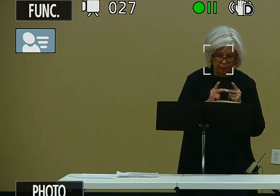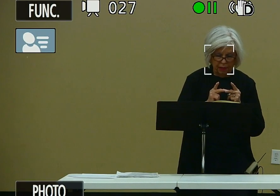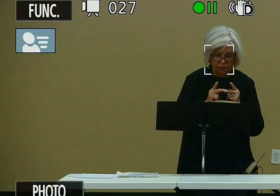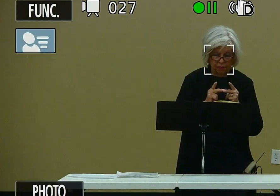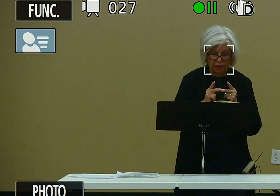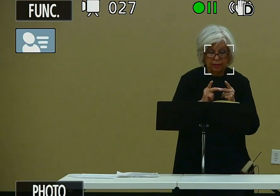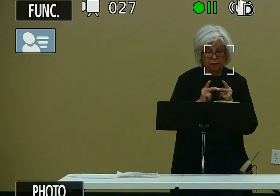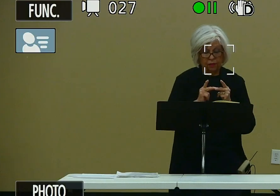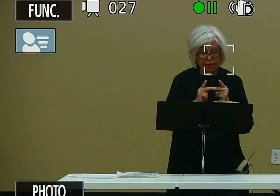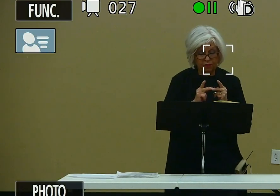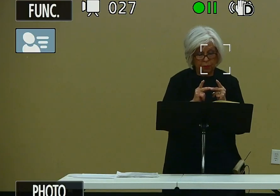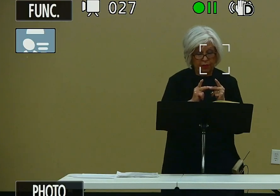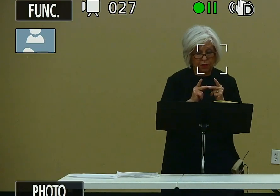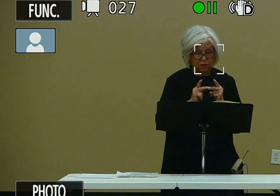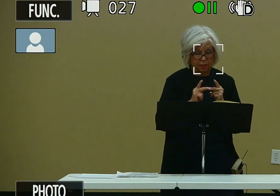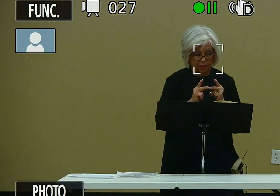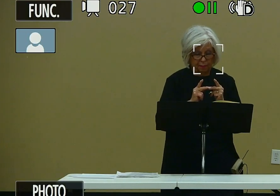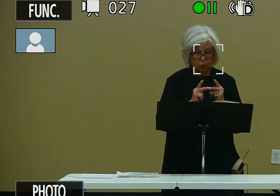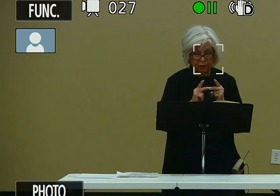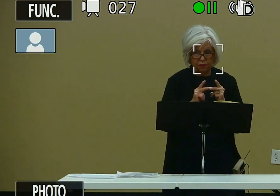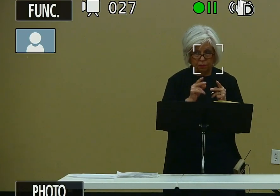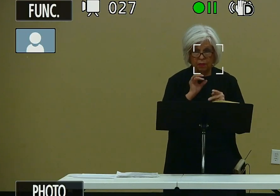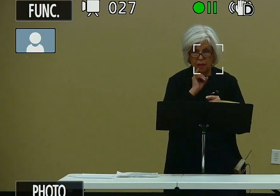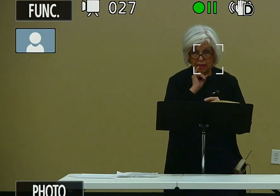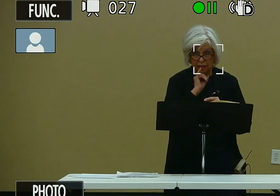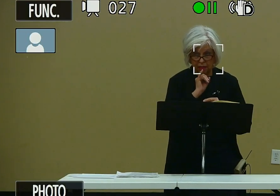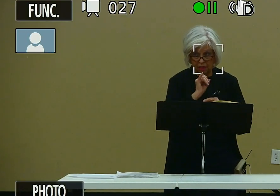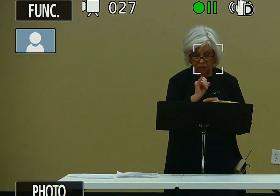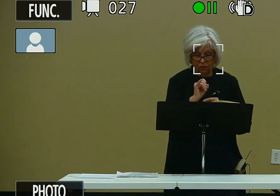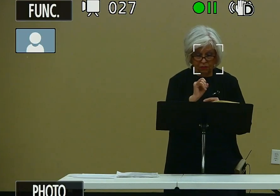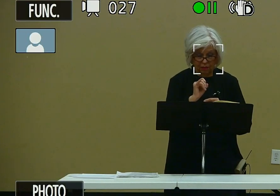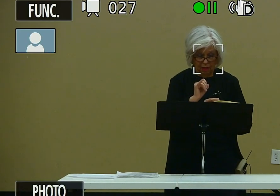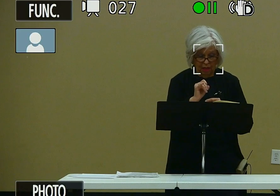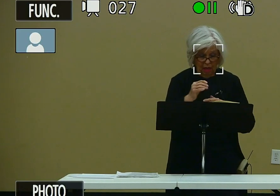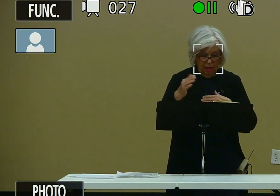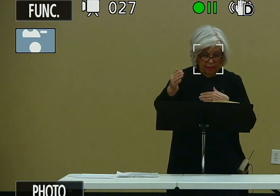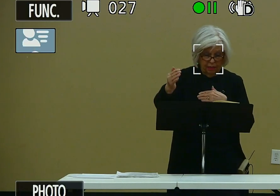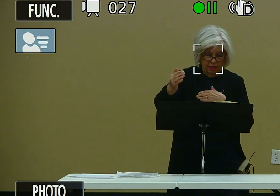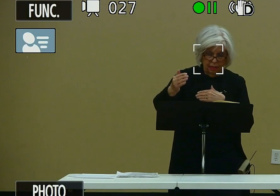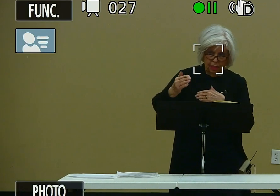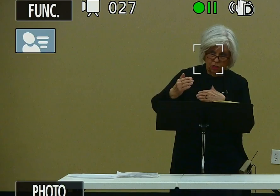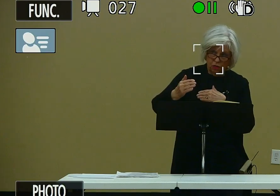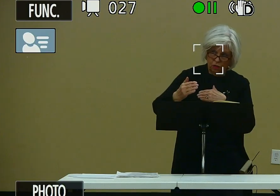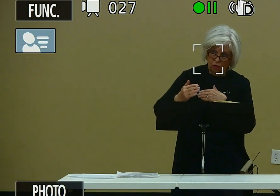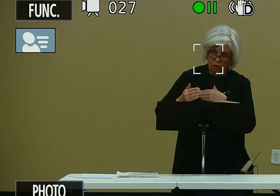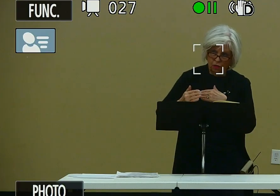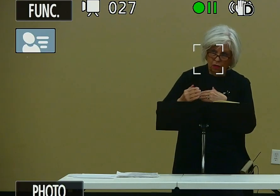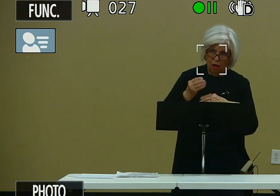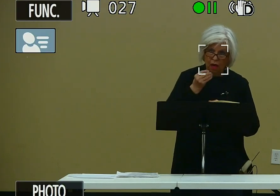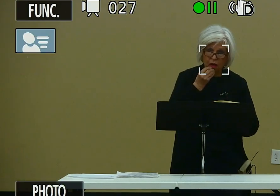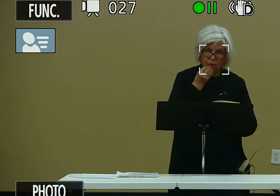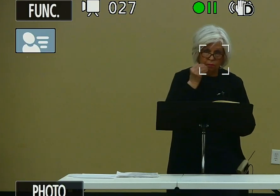place. Now you don't have to put is in, but I'm going to. Is near home.